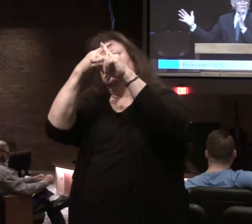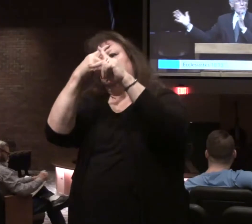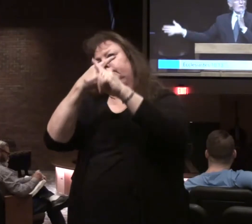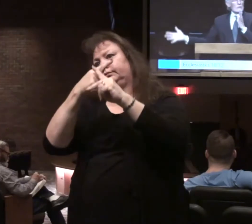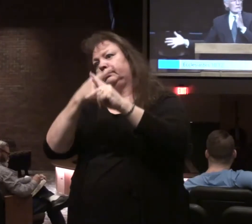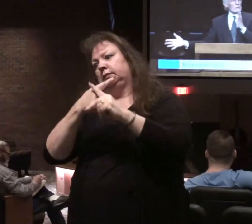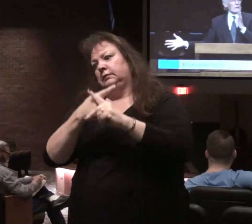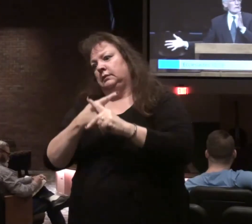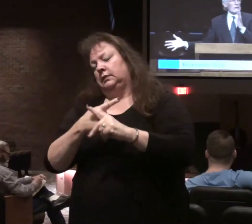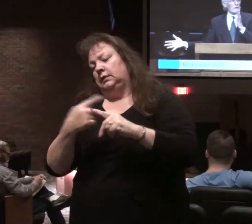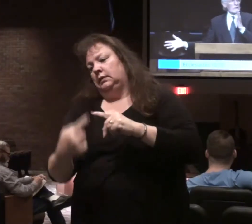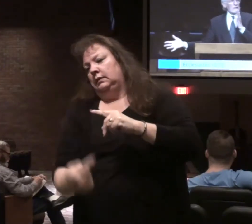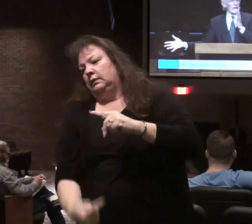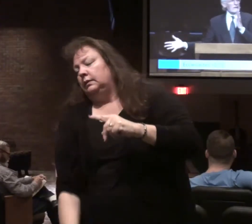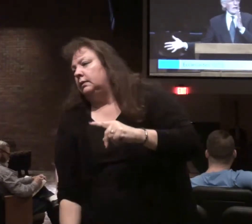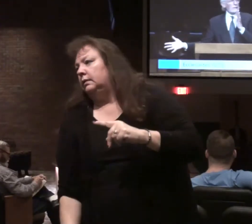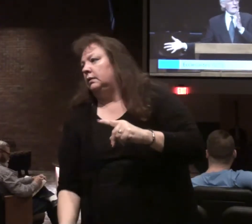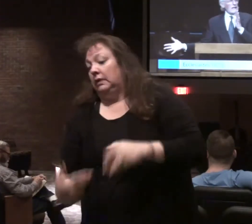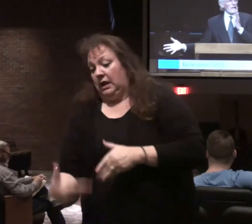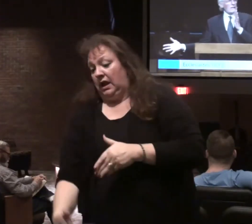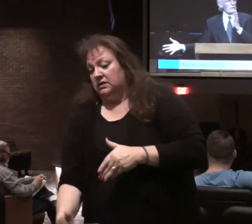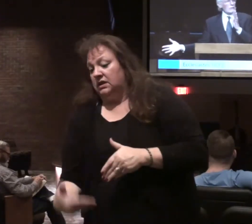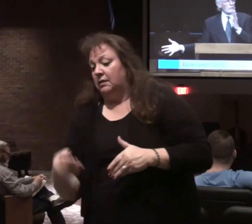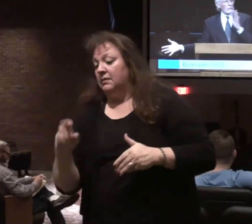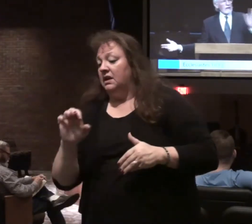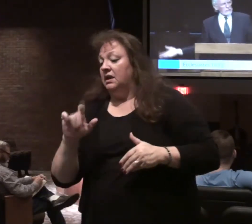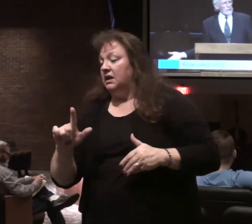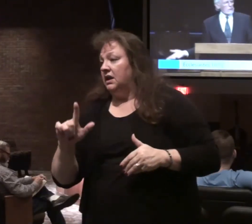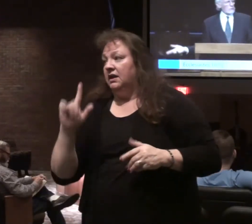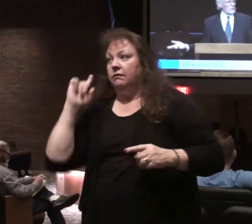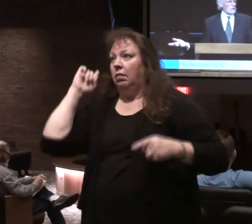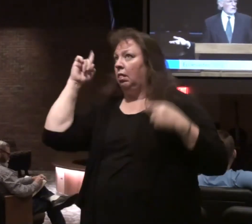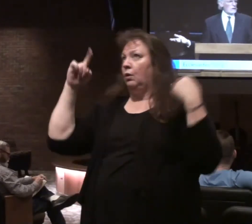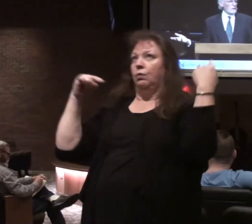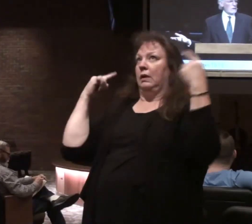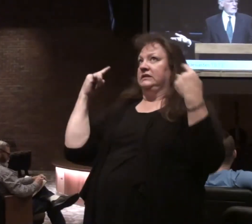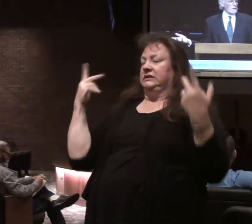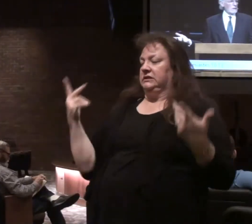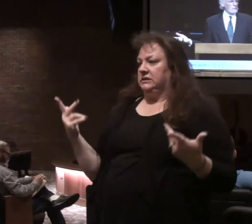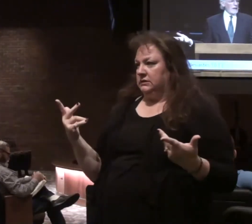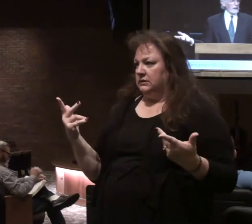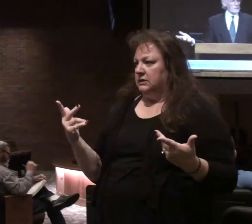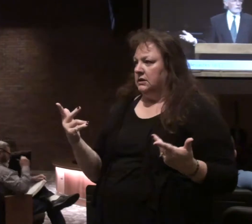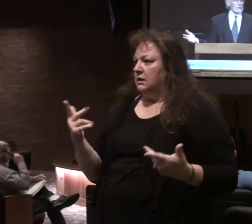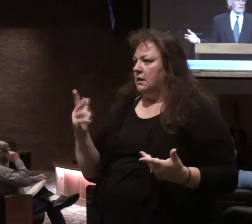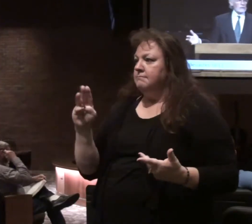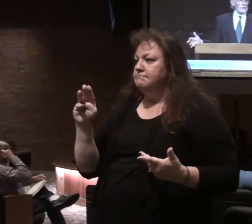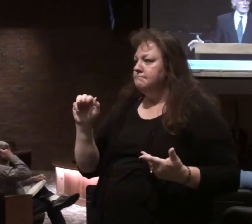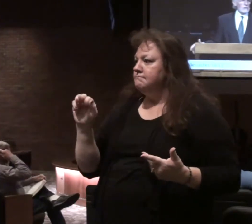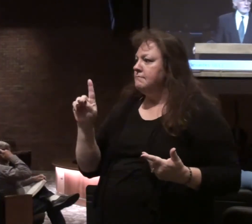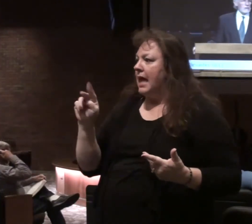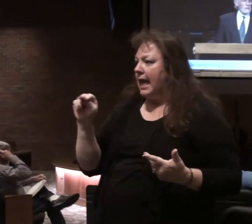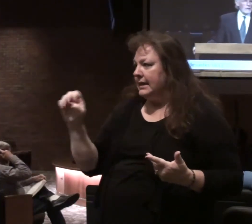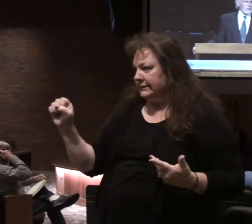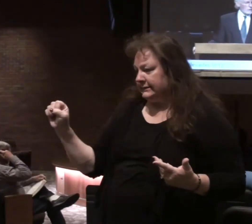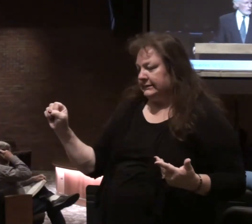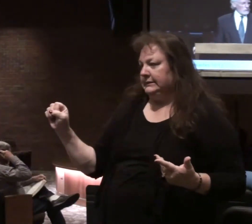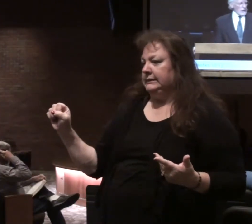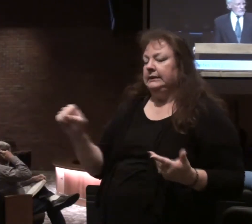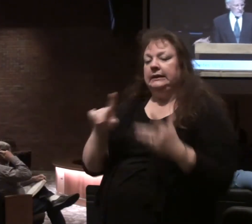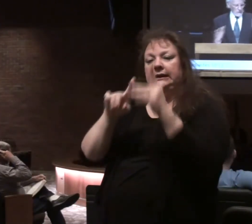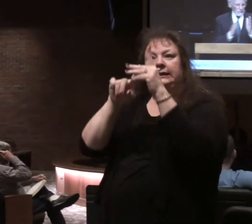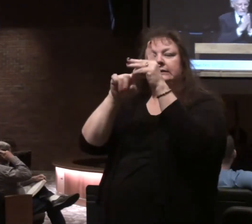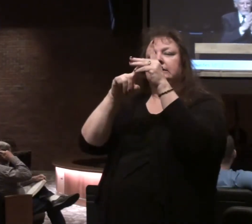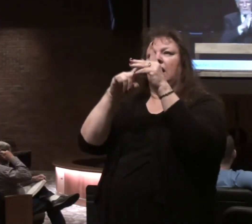and worse and worse. And it ends up in evil craziness, madness. And it